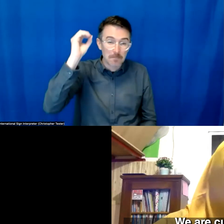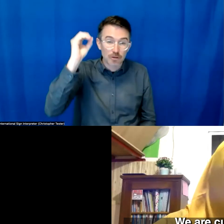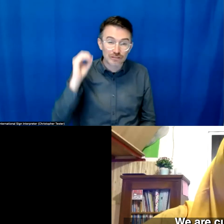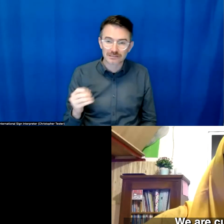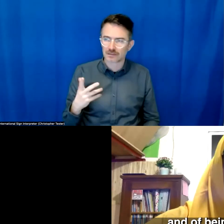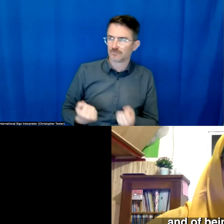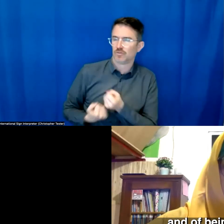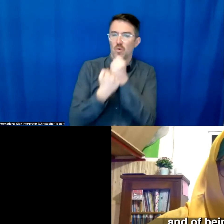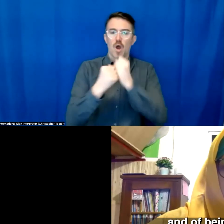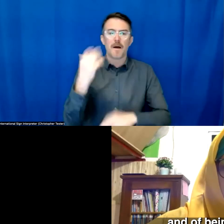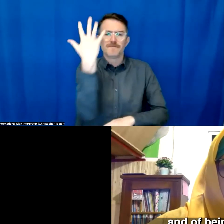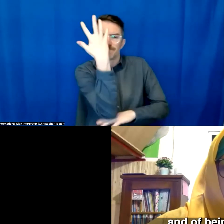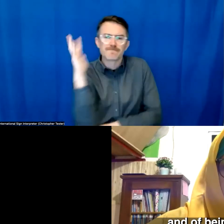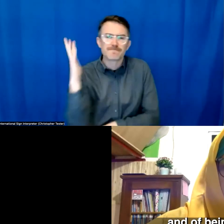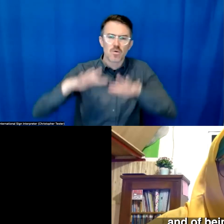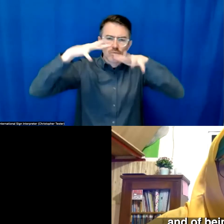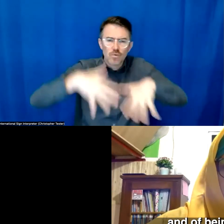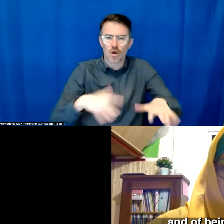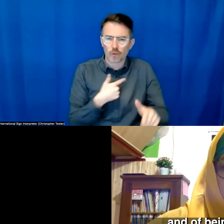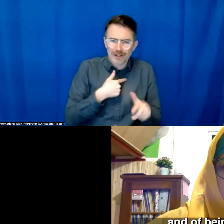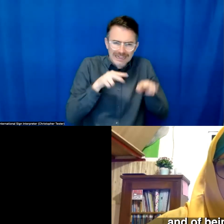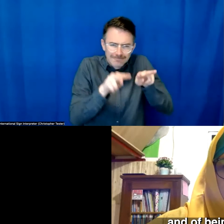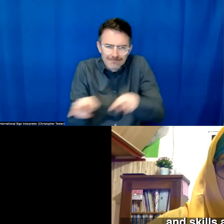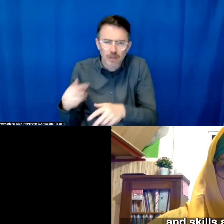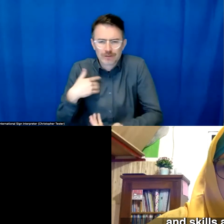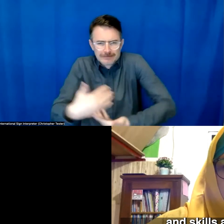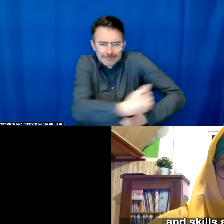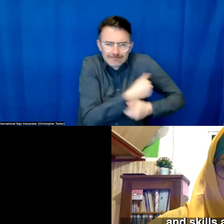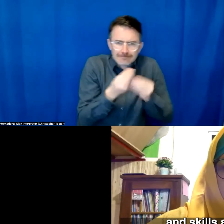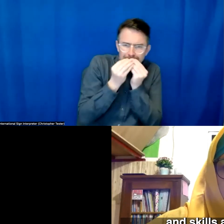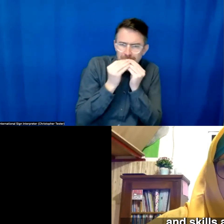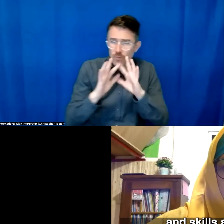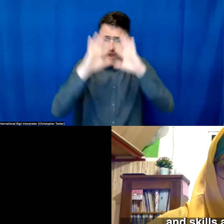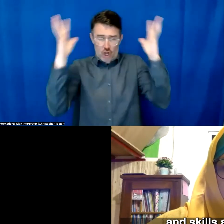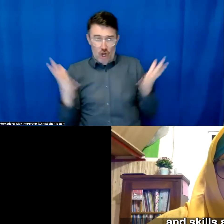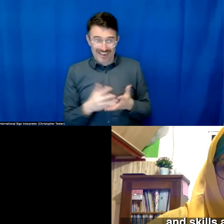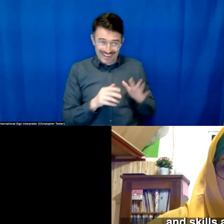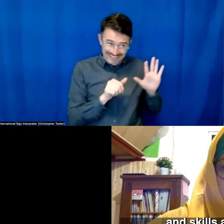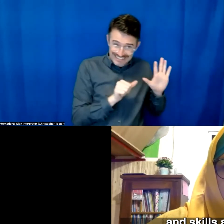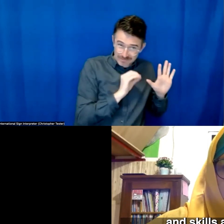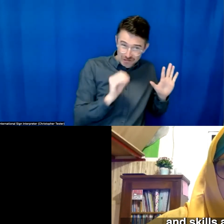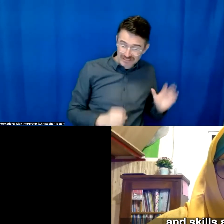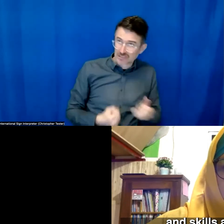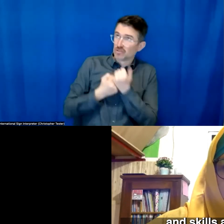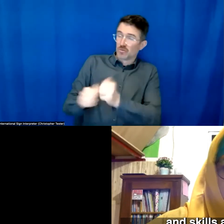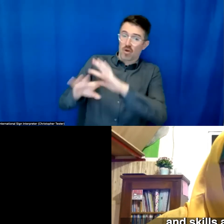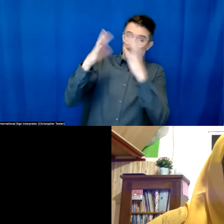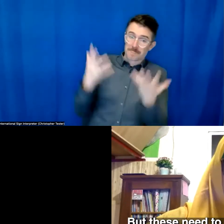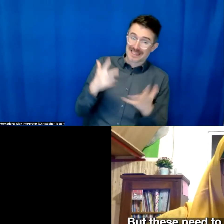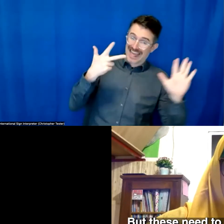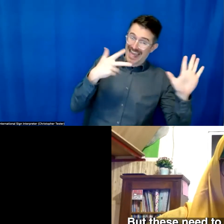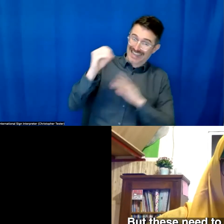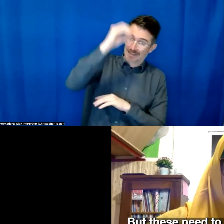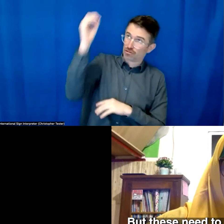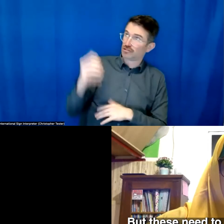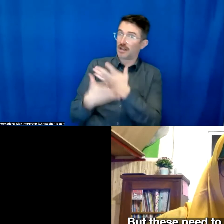climate mitigation and being resilient through our traditional knowledge and skills and systems in different way at our community level.